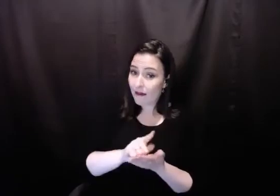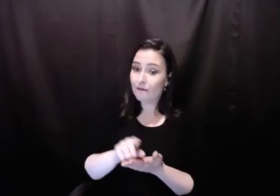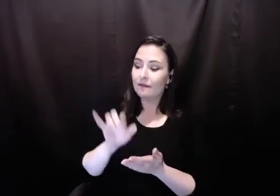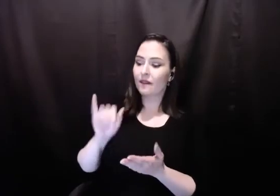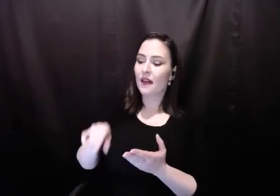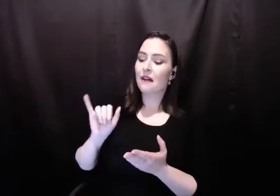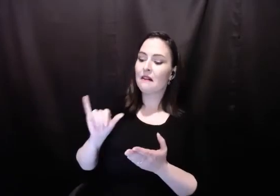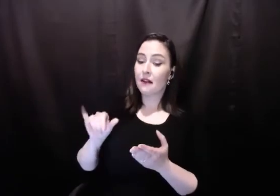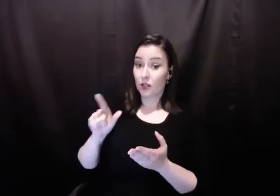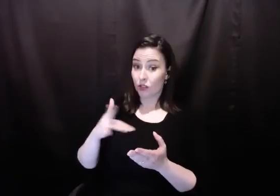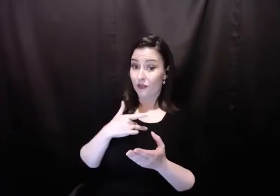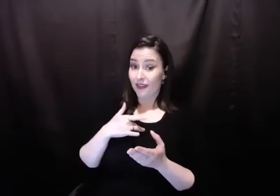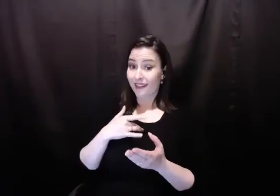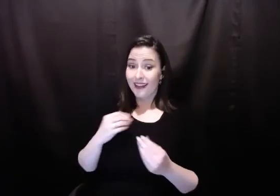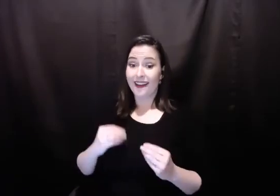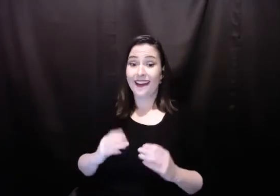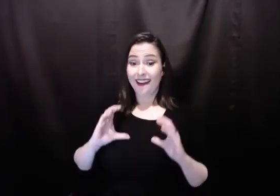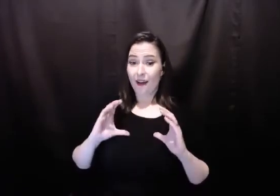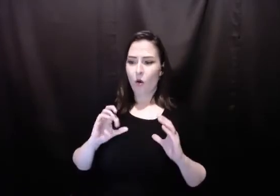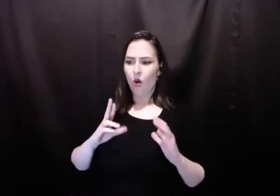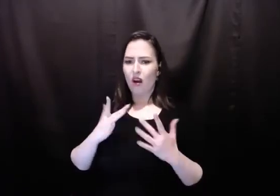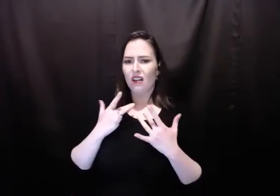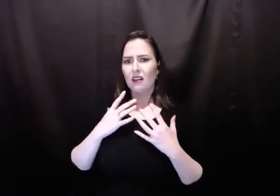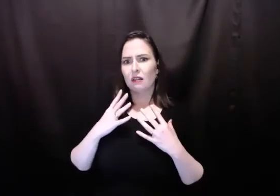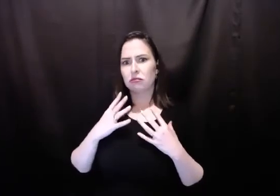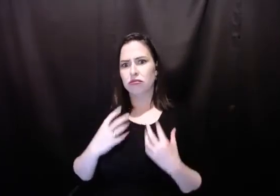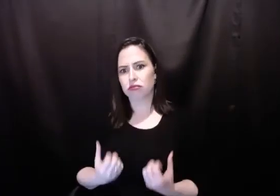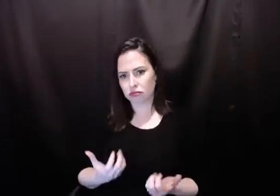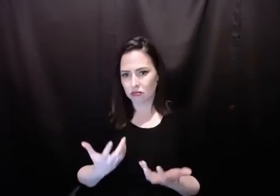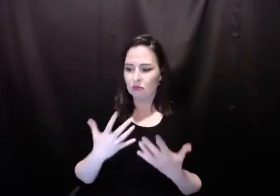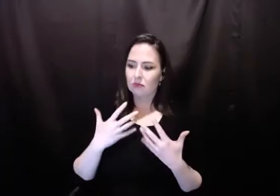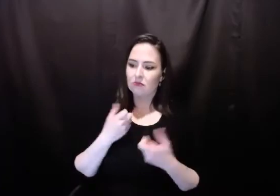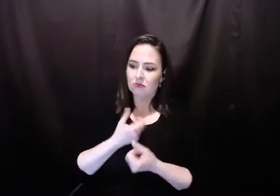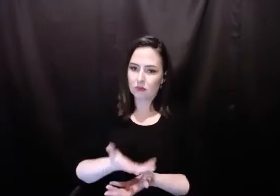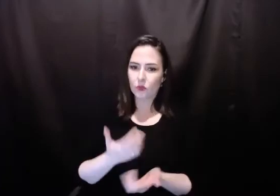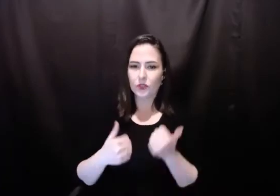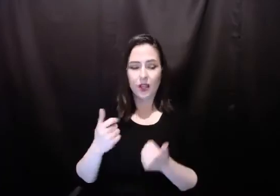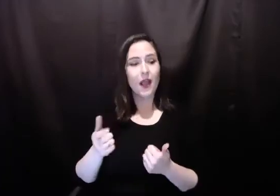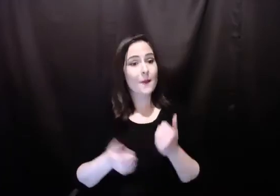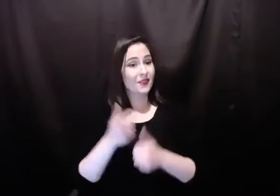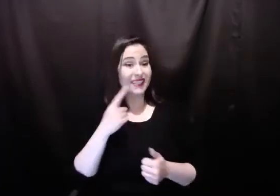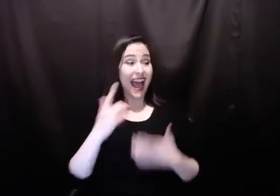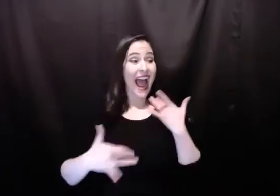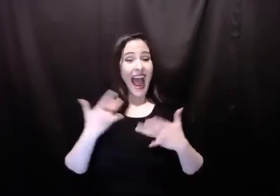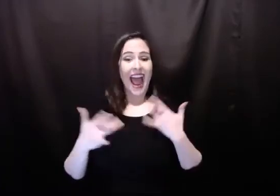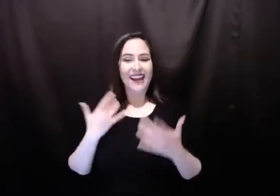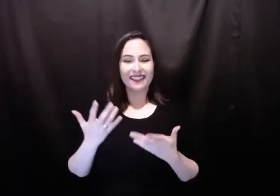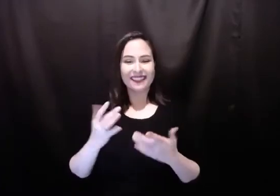it's energizing. But if they would say it's draining, I would just simply say, you might want to take another look at it.